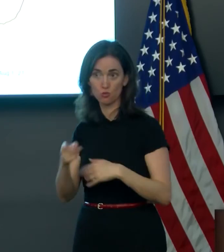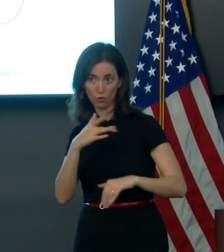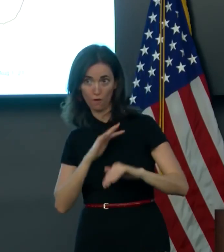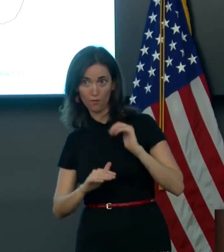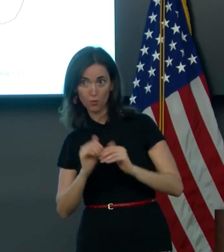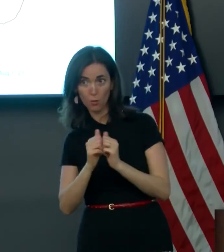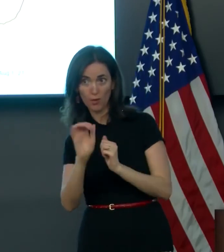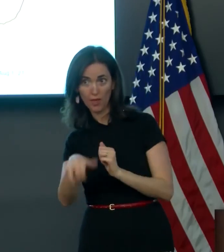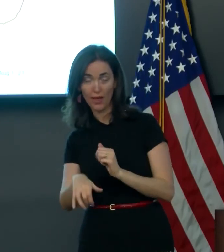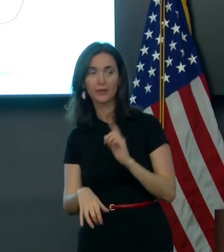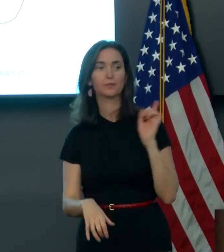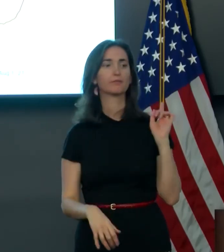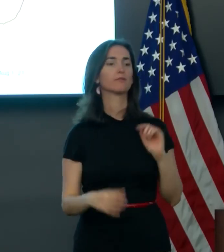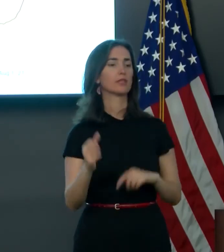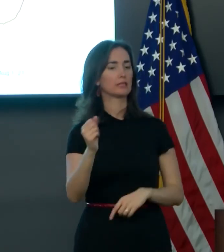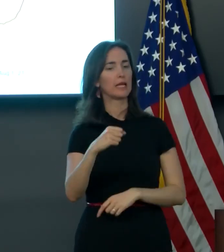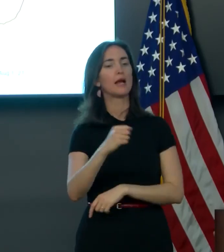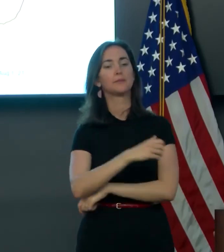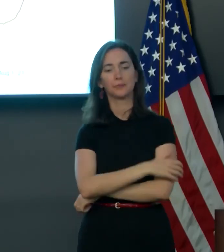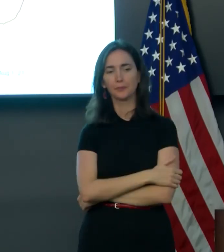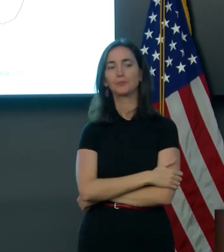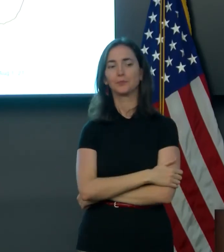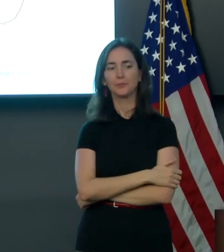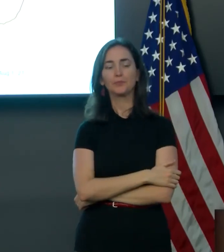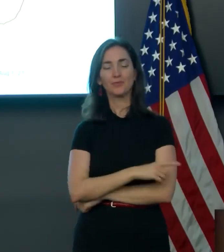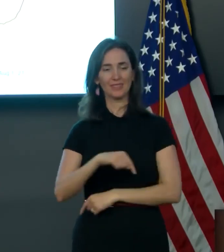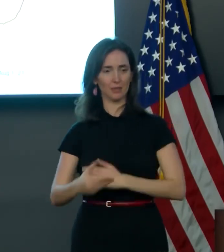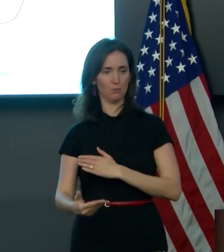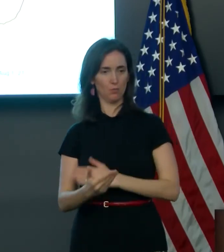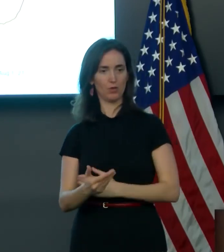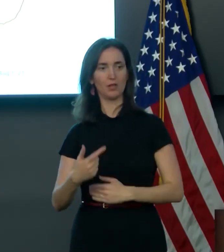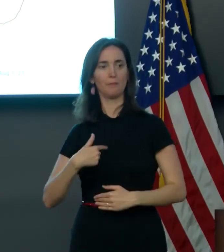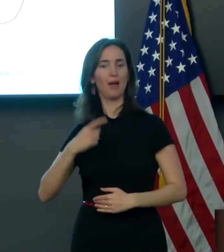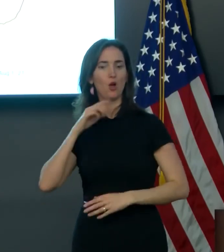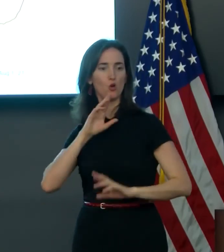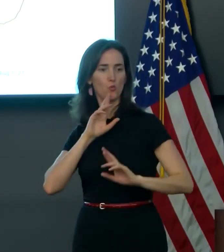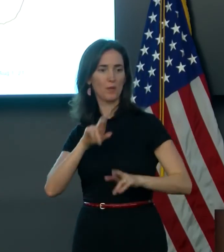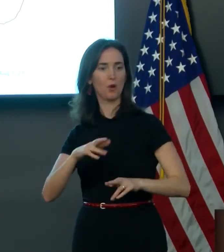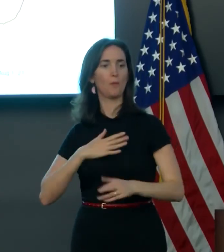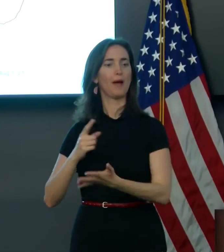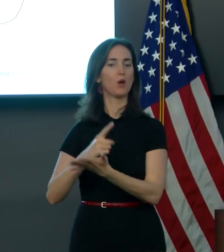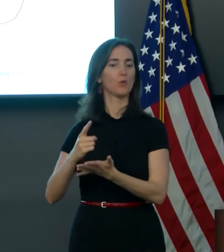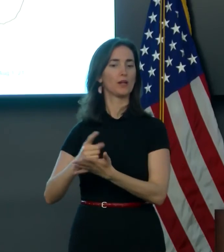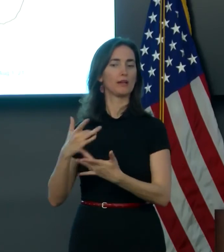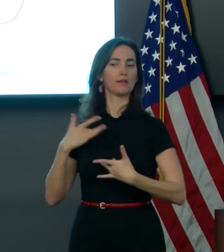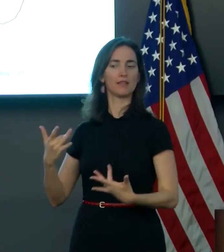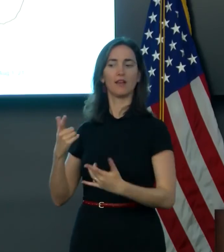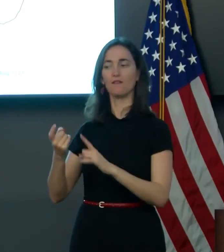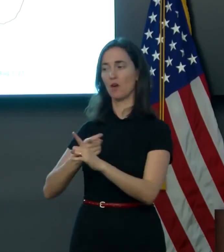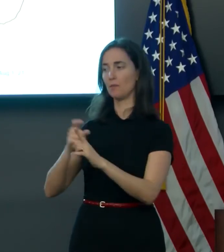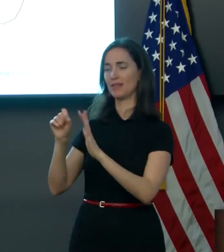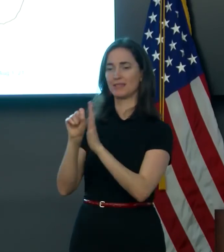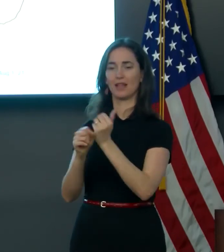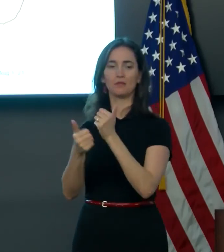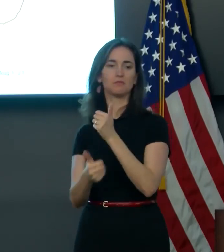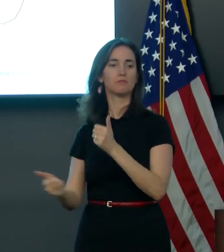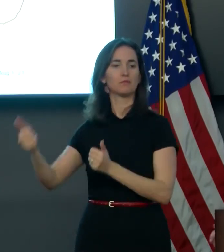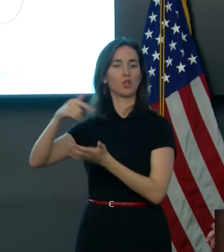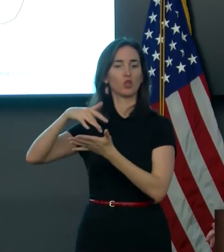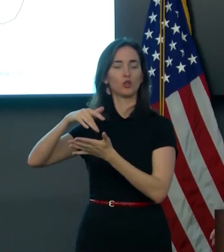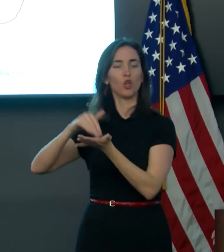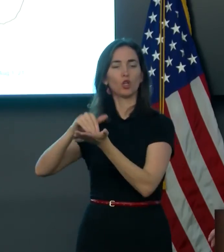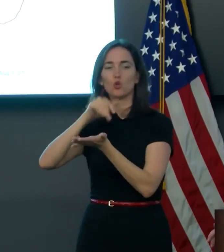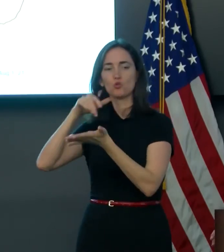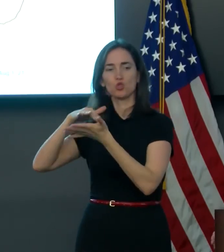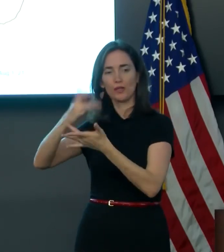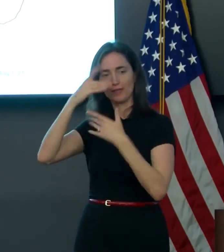Yeah. The report that I've received this morning in my weekly update from the state epidemiologist, and